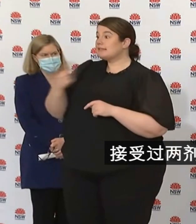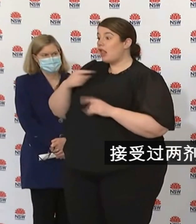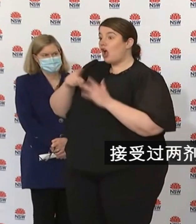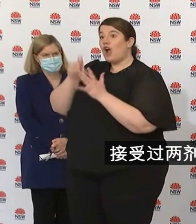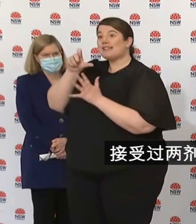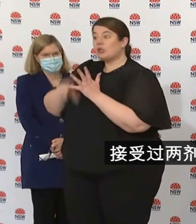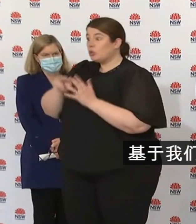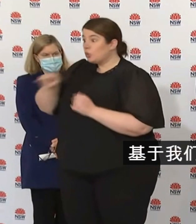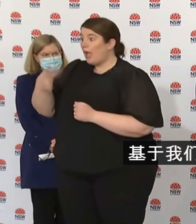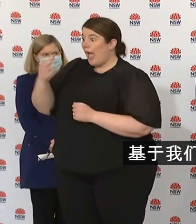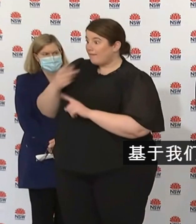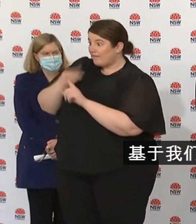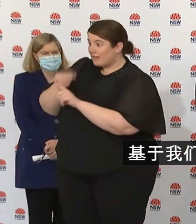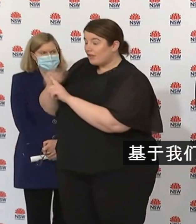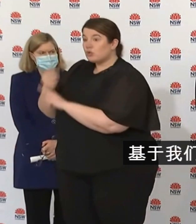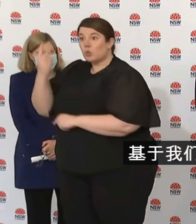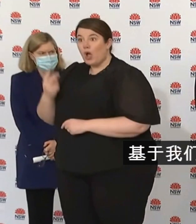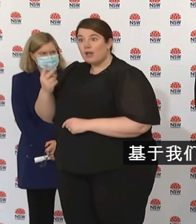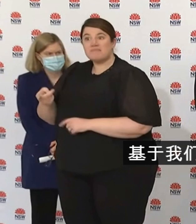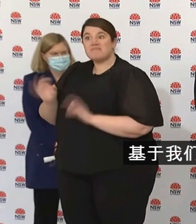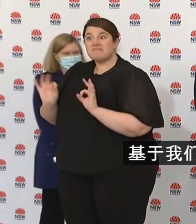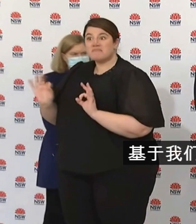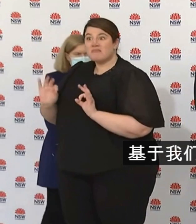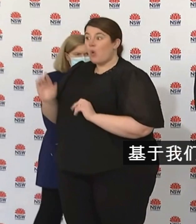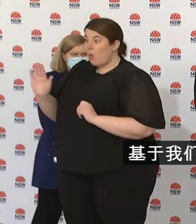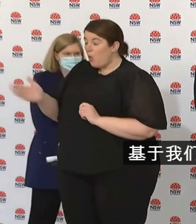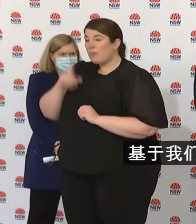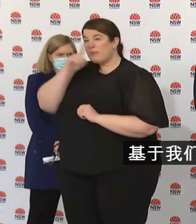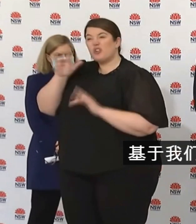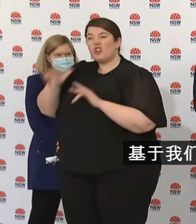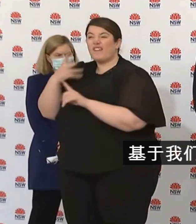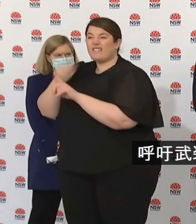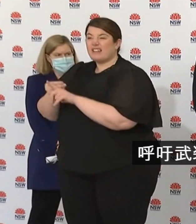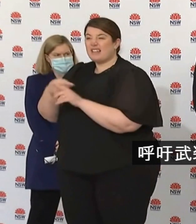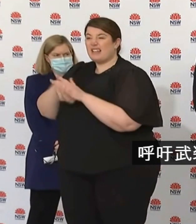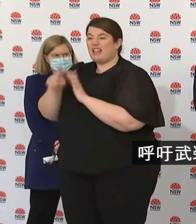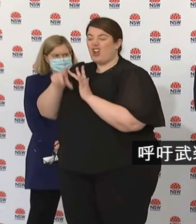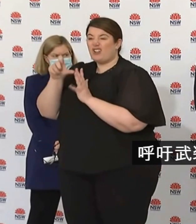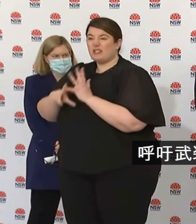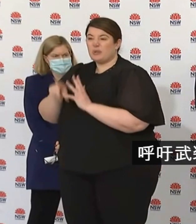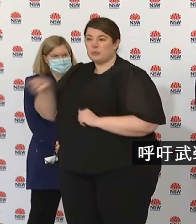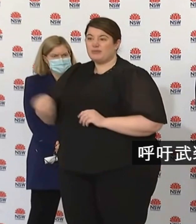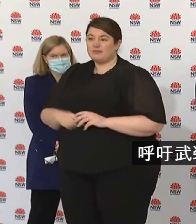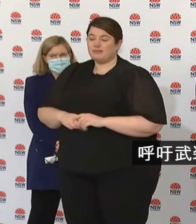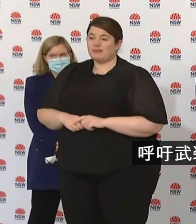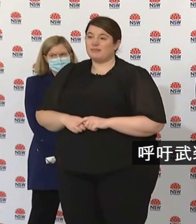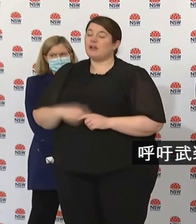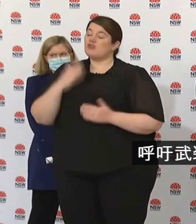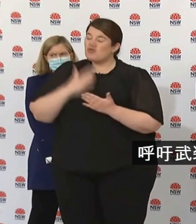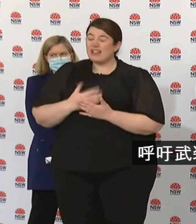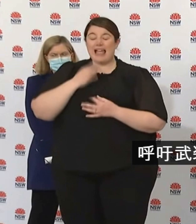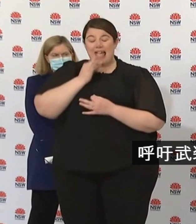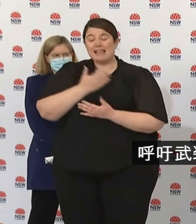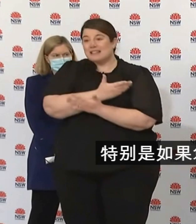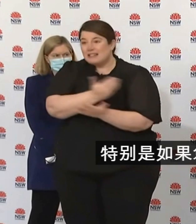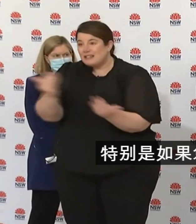of the vaccine. And based on that, we really need people. It's a call to arms. Please come forward and